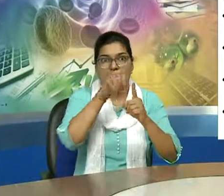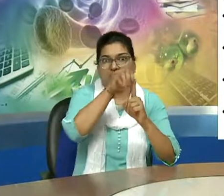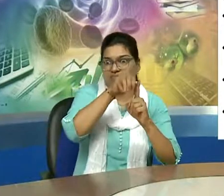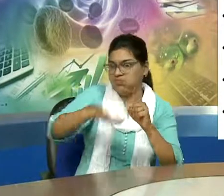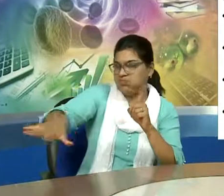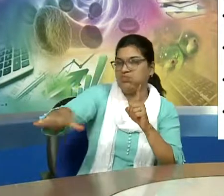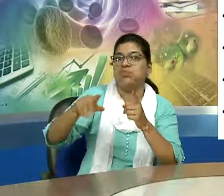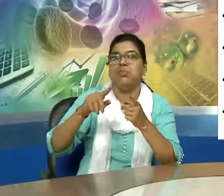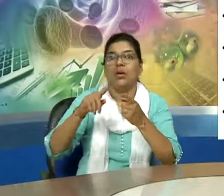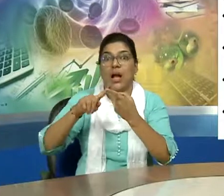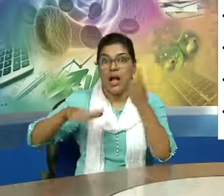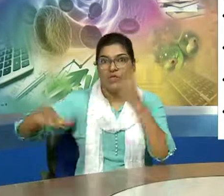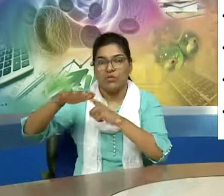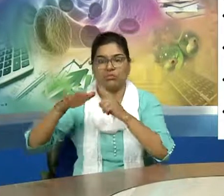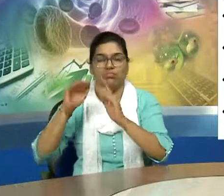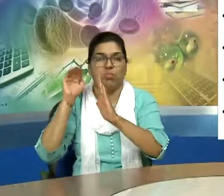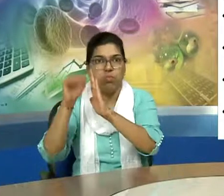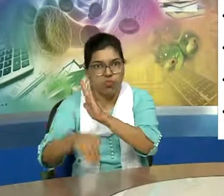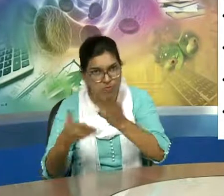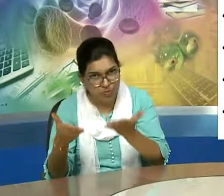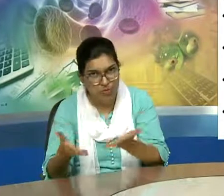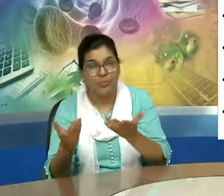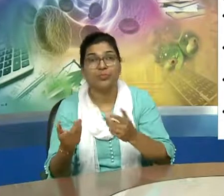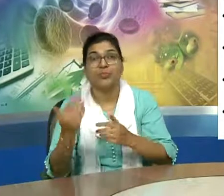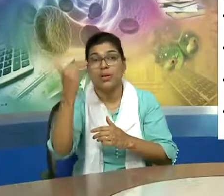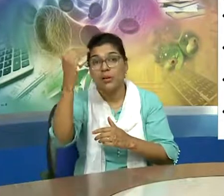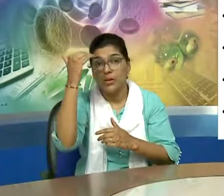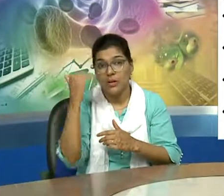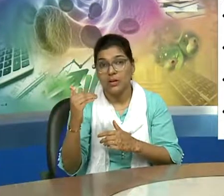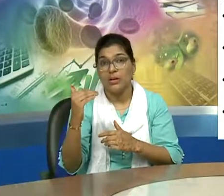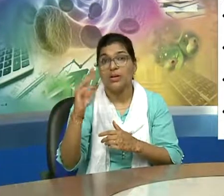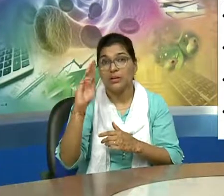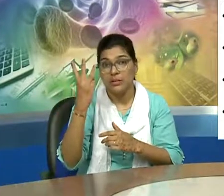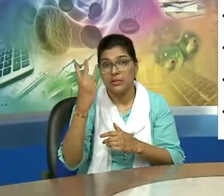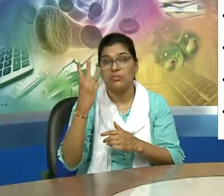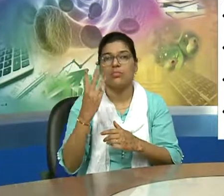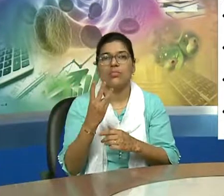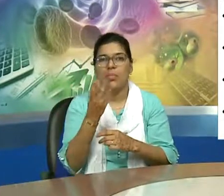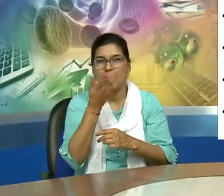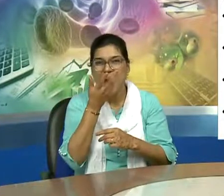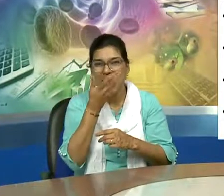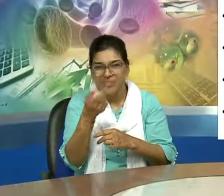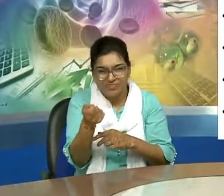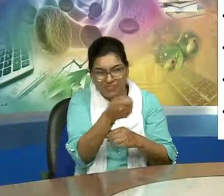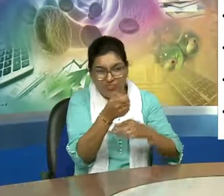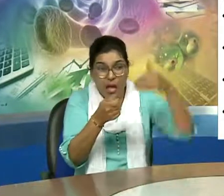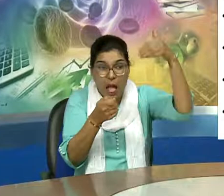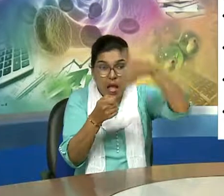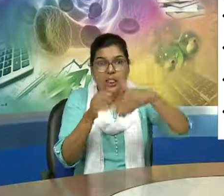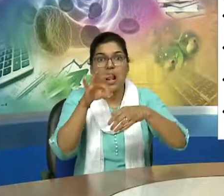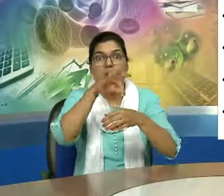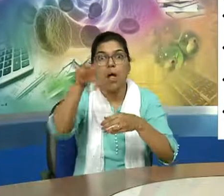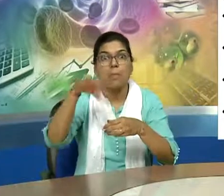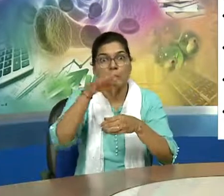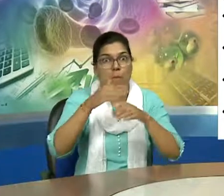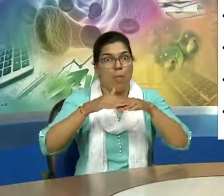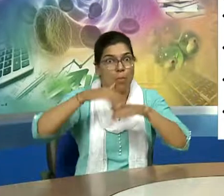It also talks about the impact of industrialization on